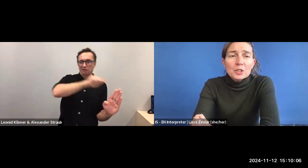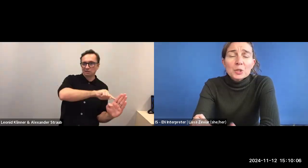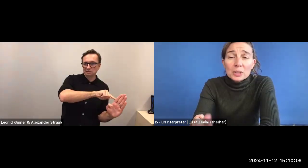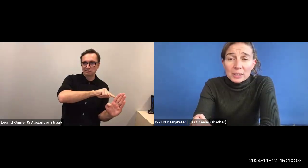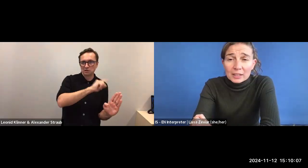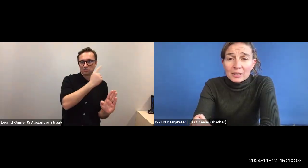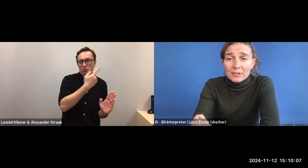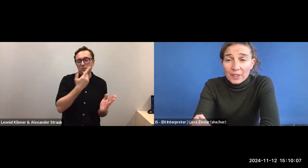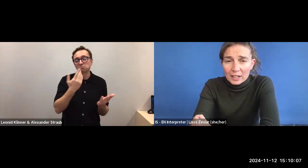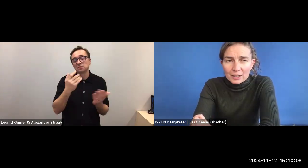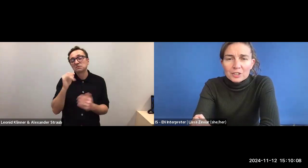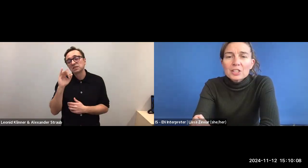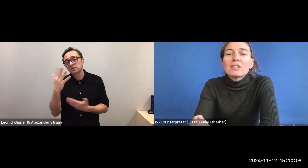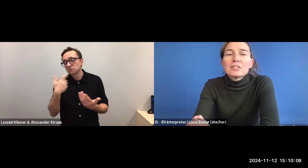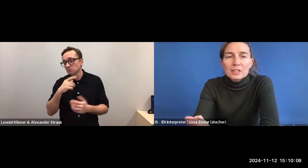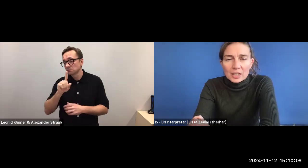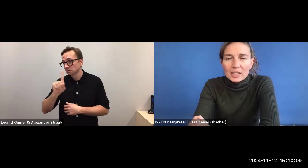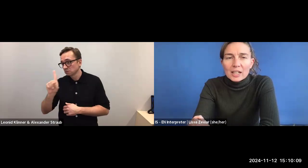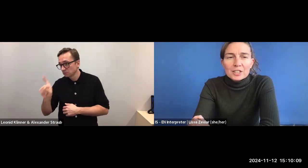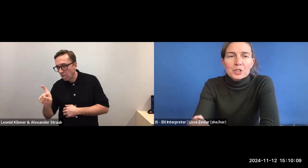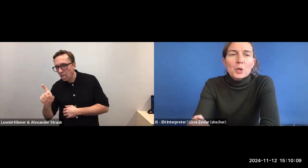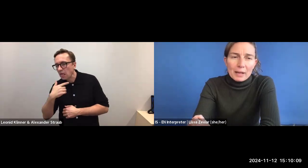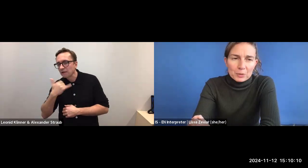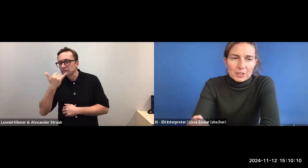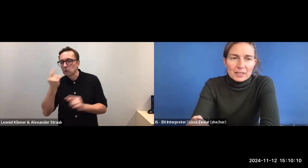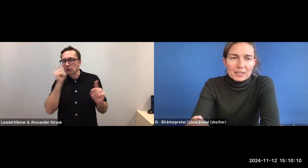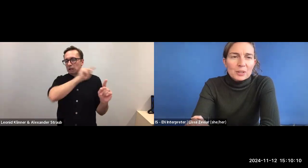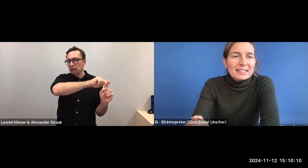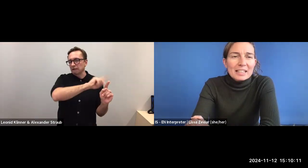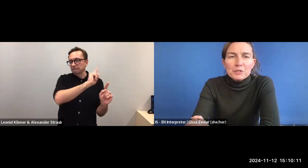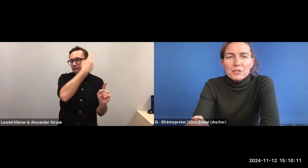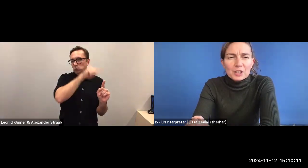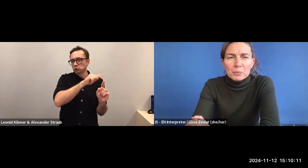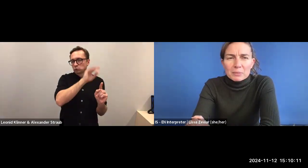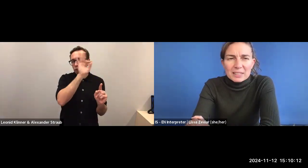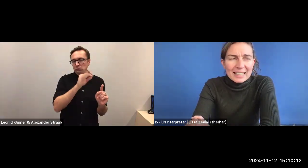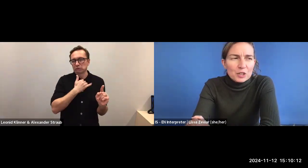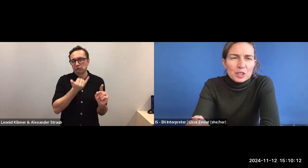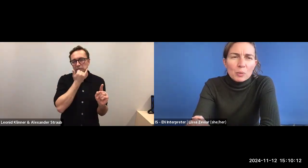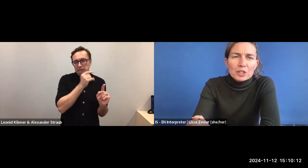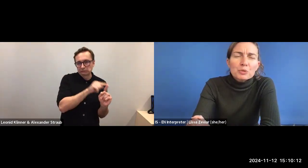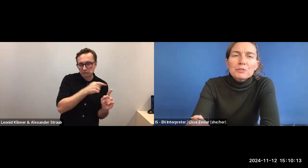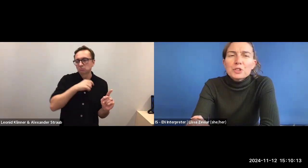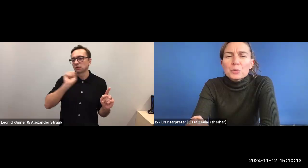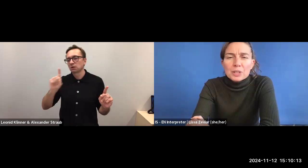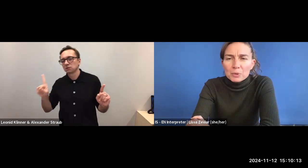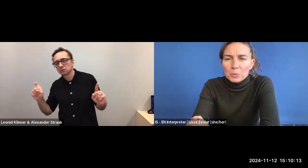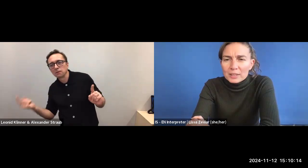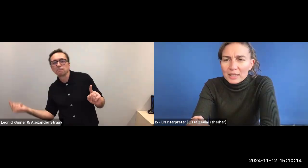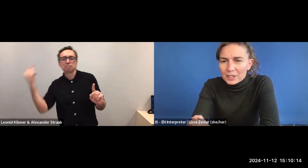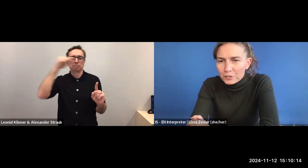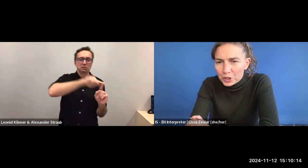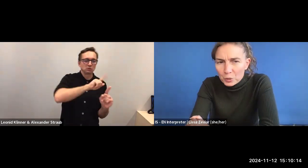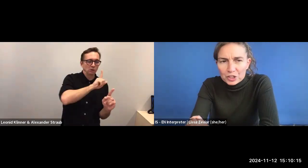And so you can also click there to go backwards then. So let's say if you felt like you made a mistake, you still wanted to review the